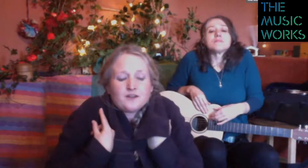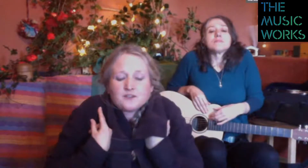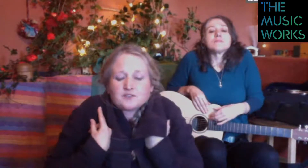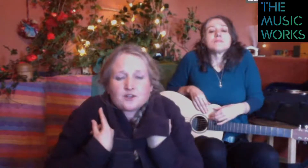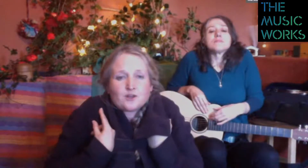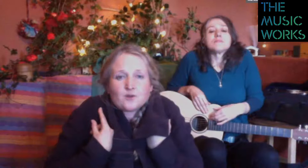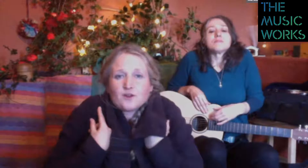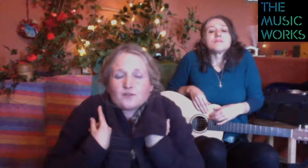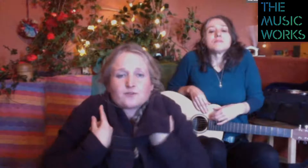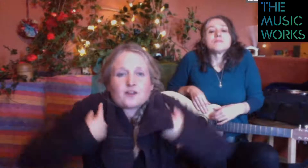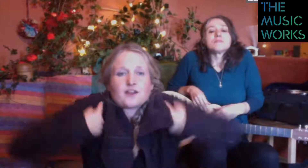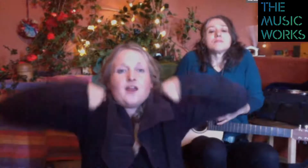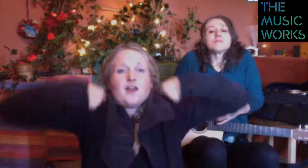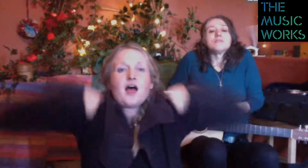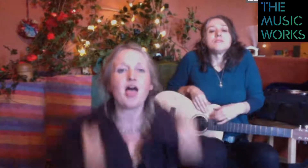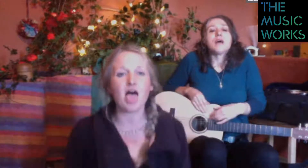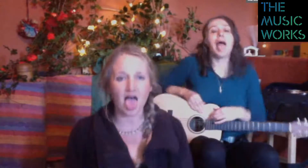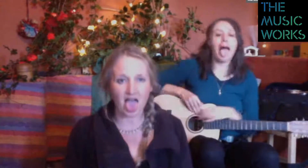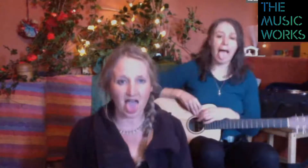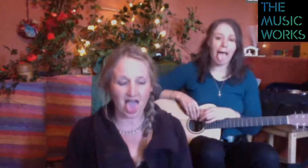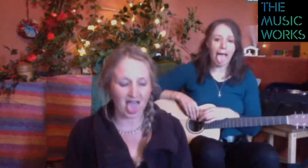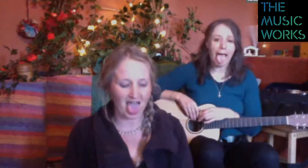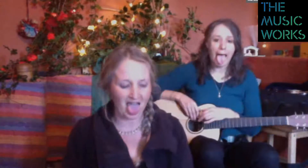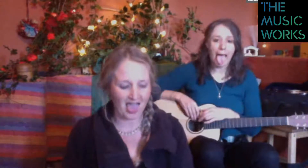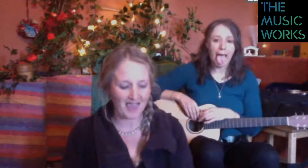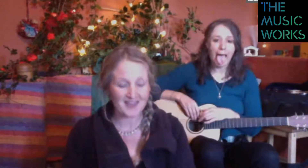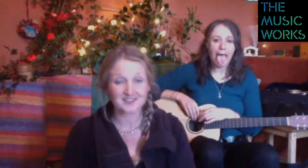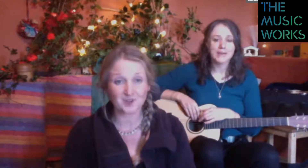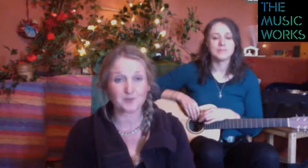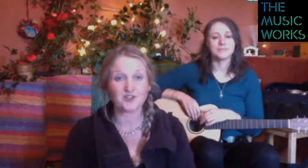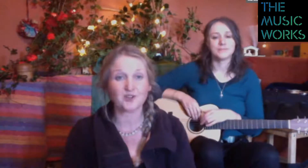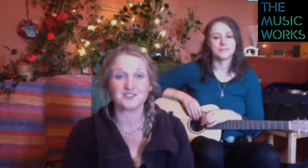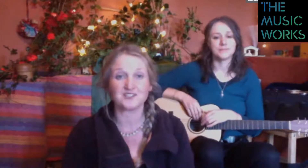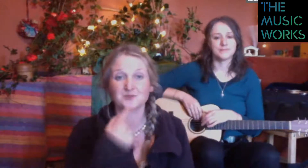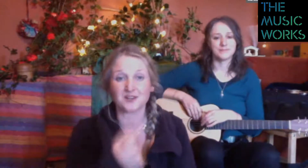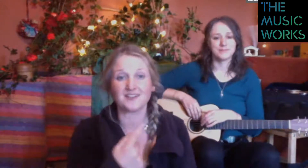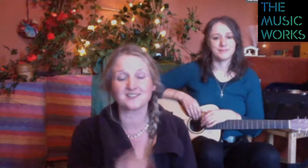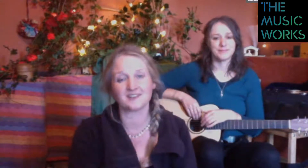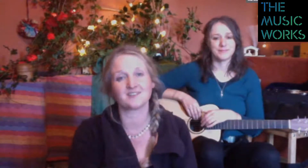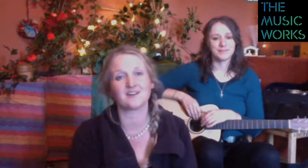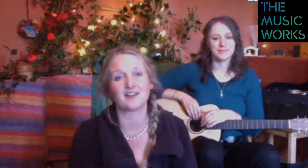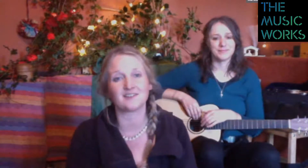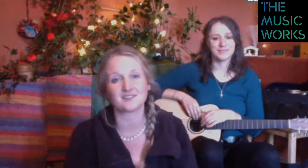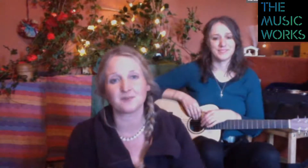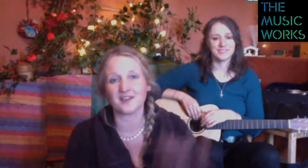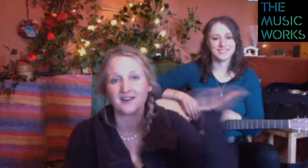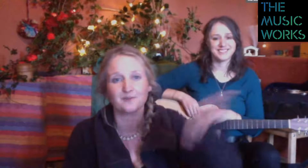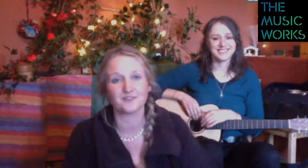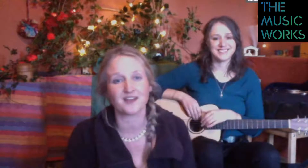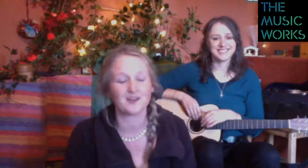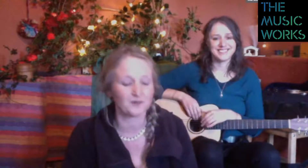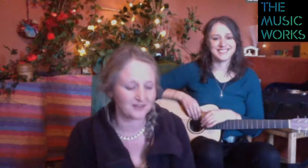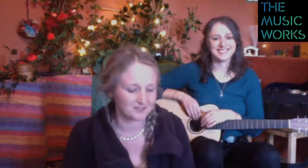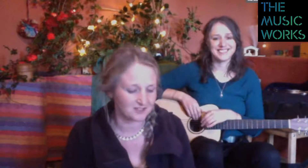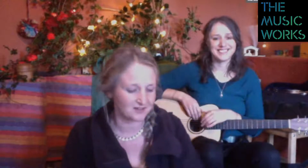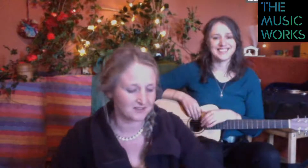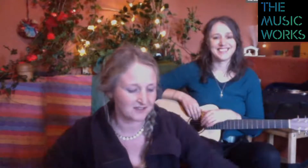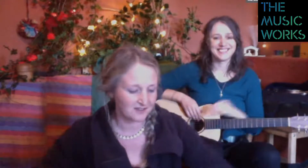two, three, it's an opportunity to really stick your tongue out. It's the beginning of the day. We need to do it.